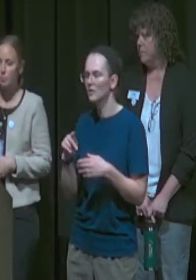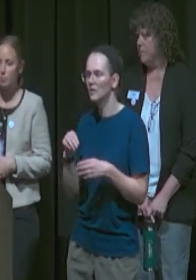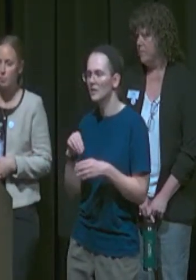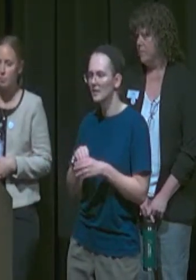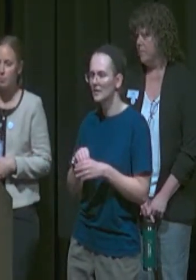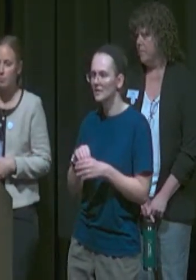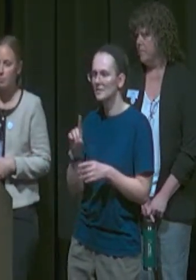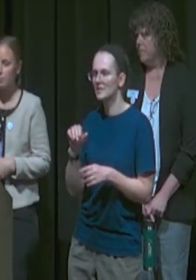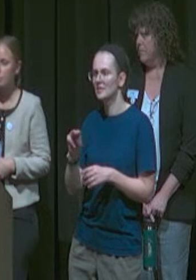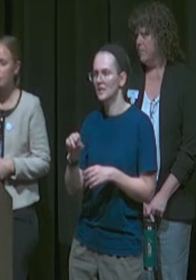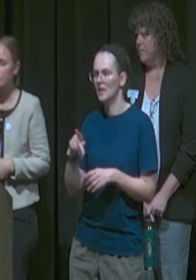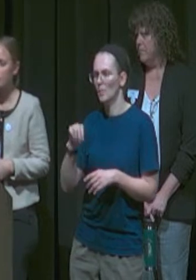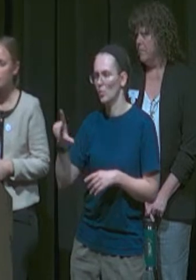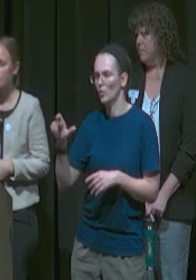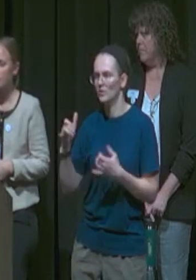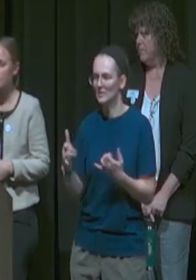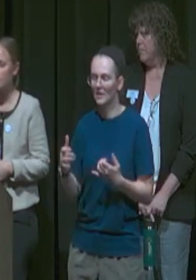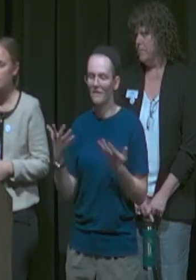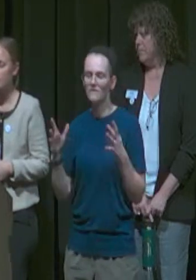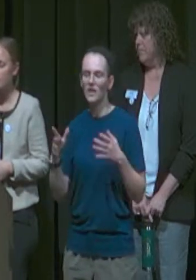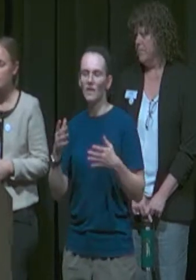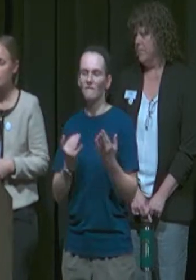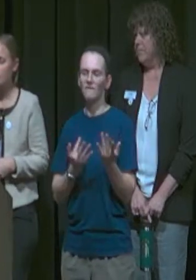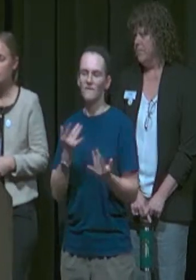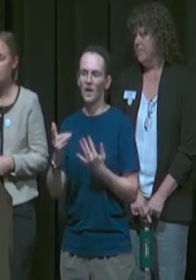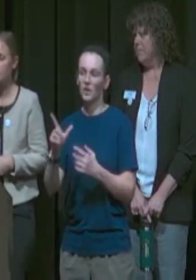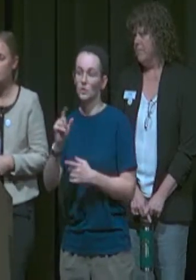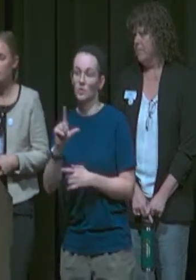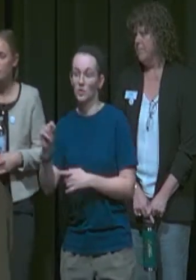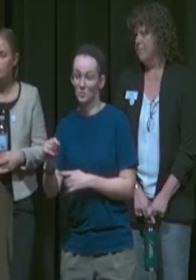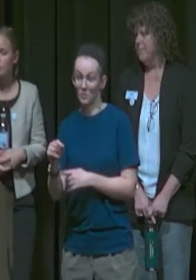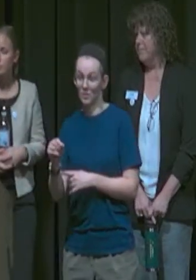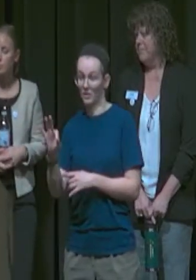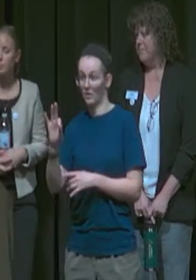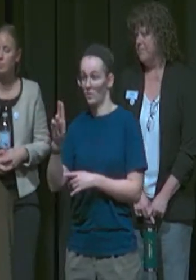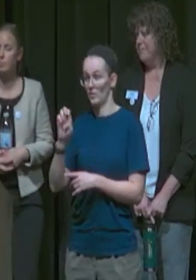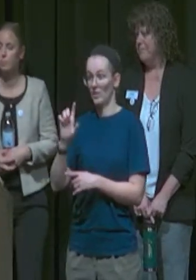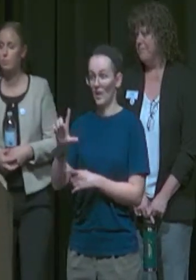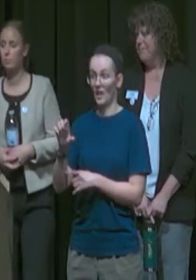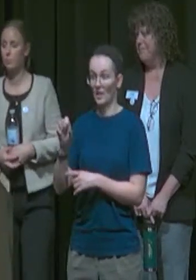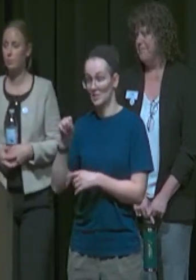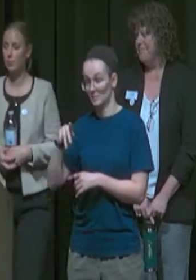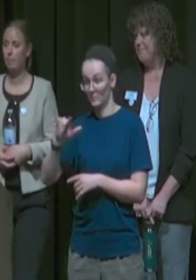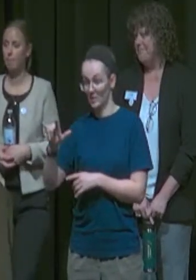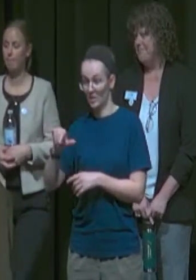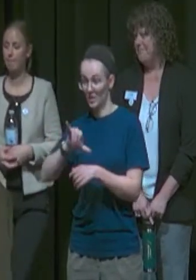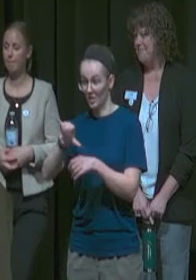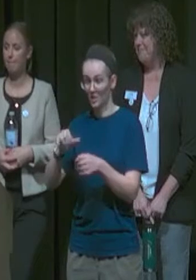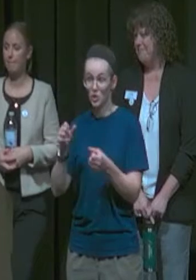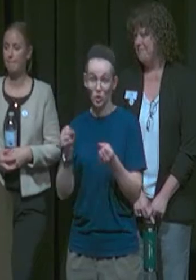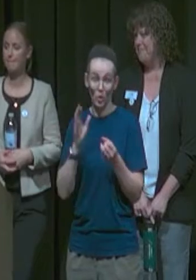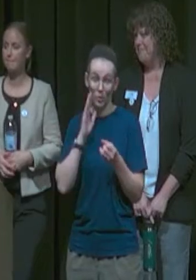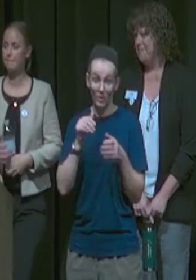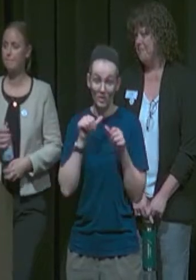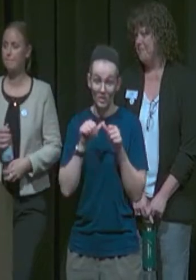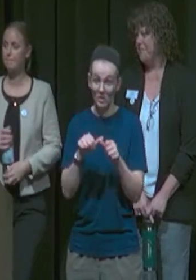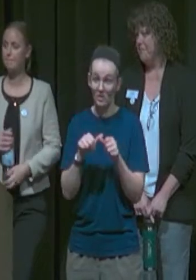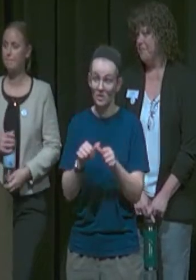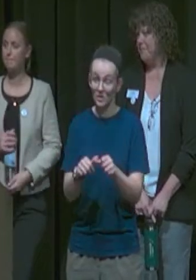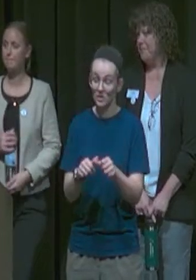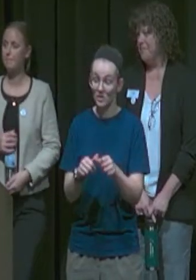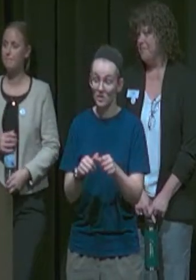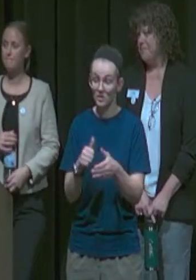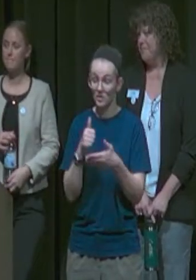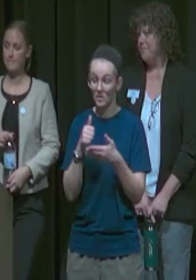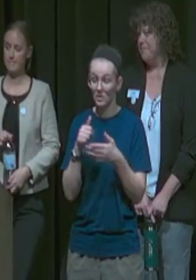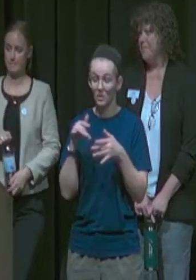right now, as we saw it caught on fire in 2020 from a fuel spill. So you're saying that those will continue to empty into the river at